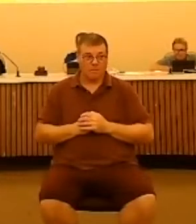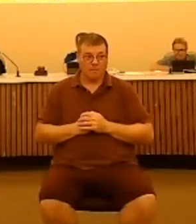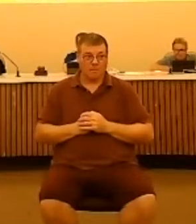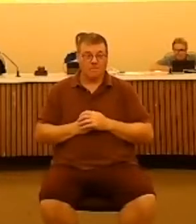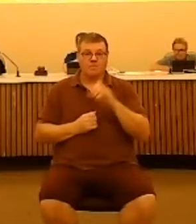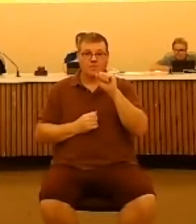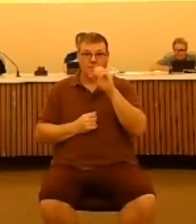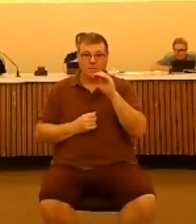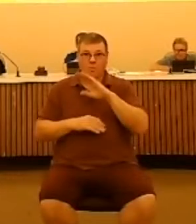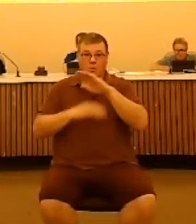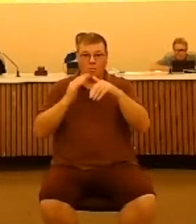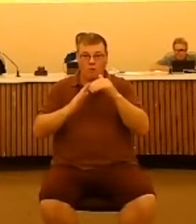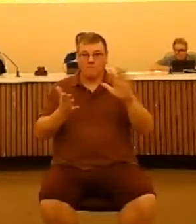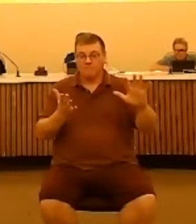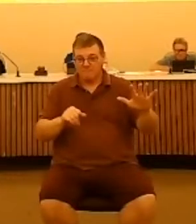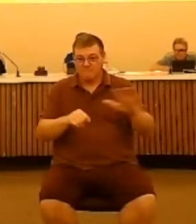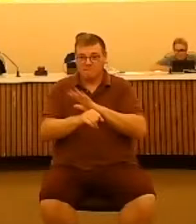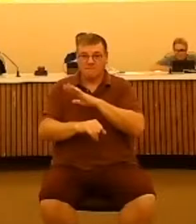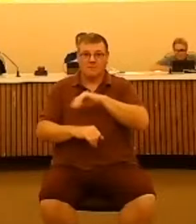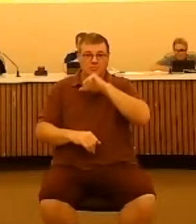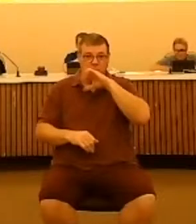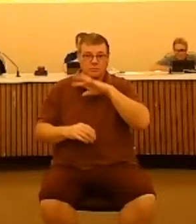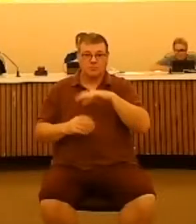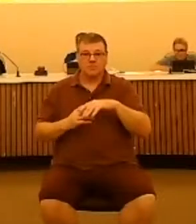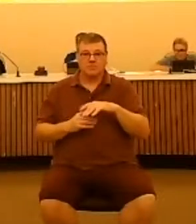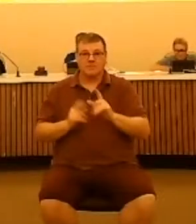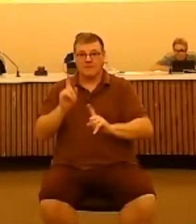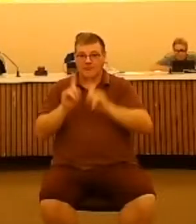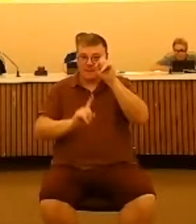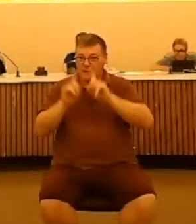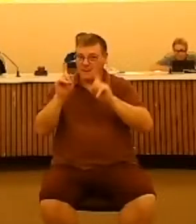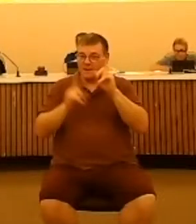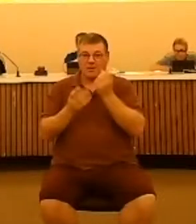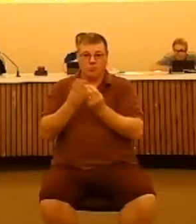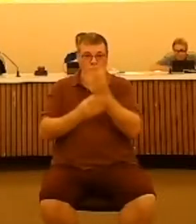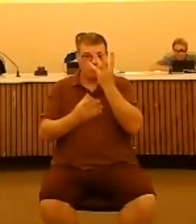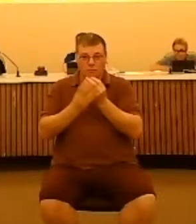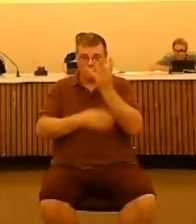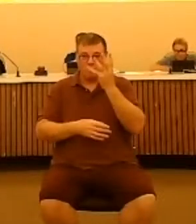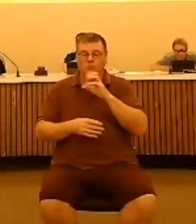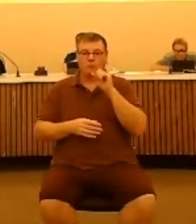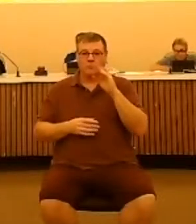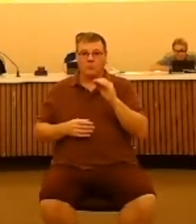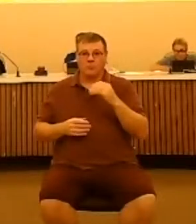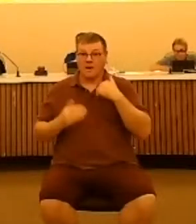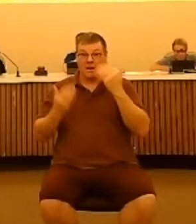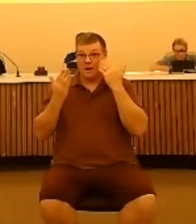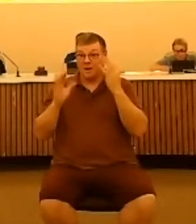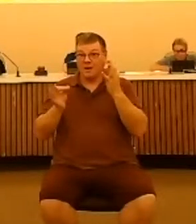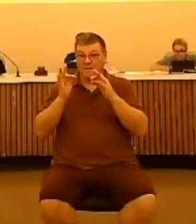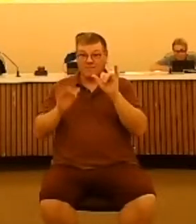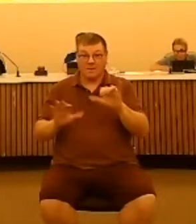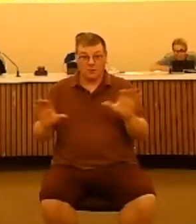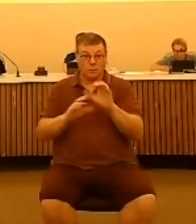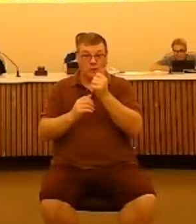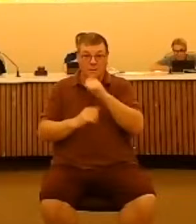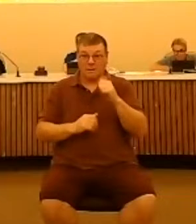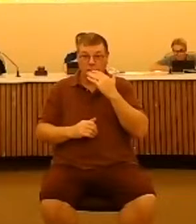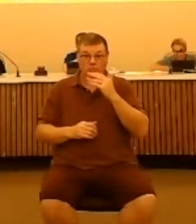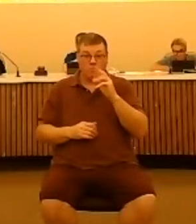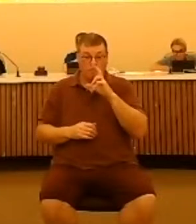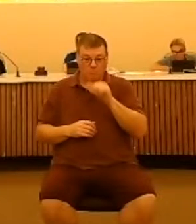So it's all filled with leaves and cattails and everything. So I don't know if that's doing any good or not.